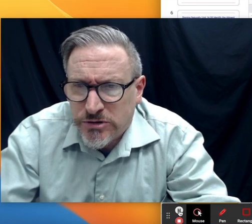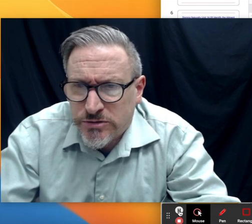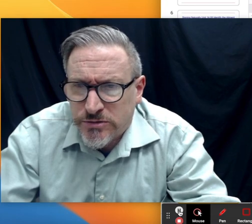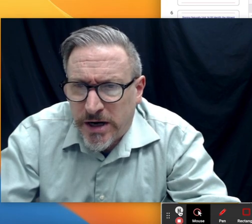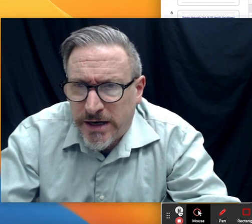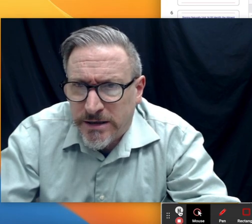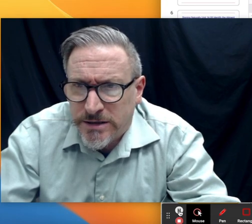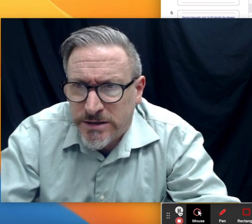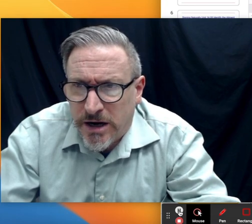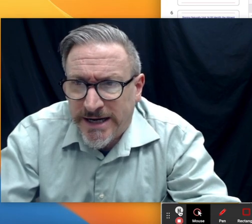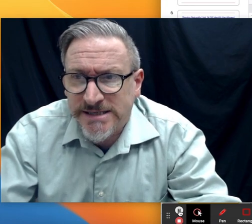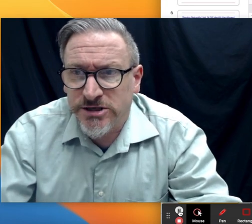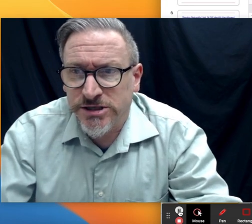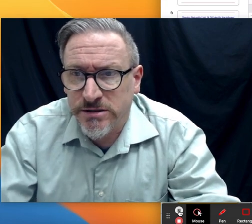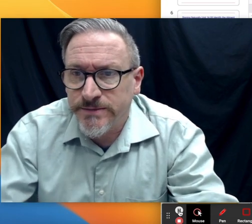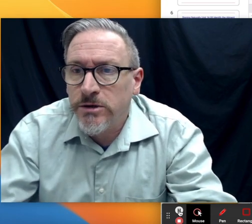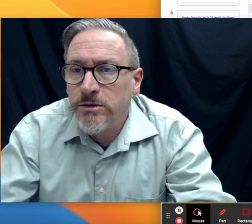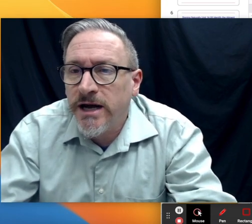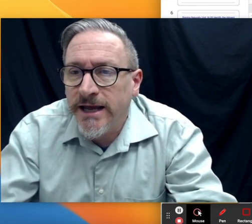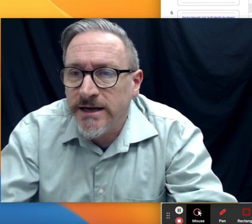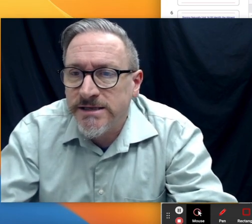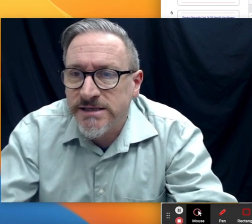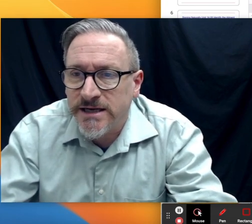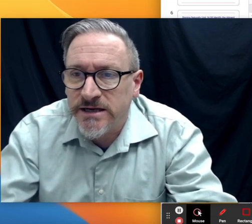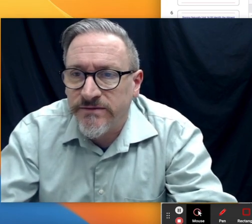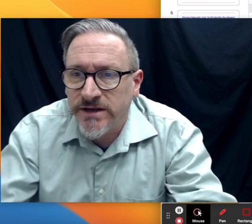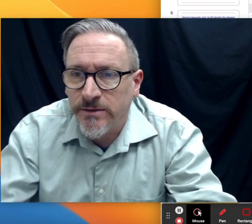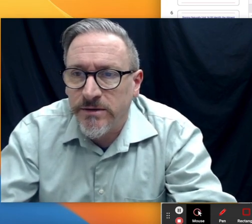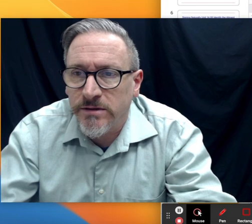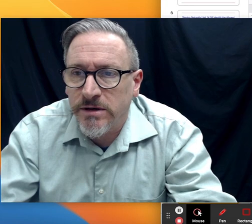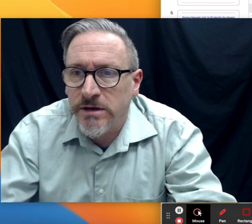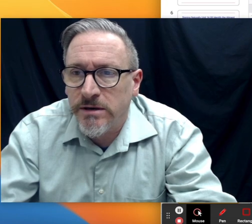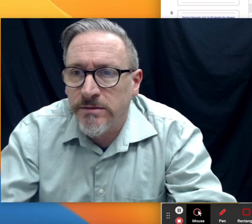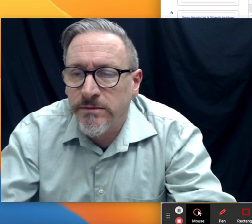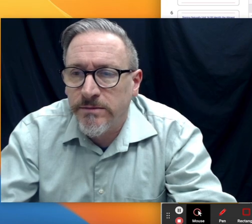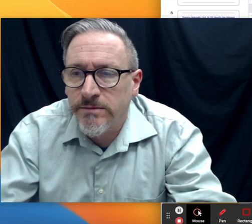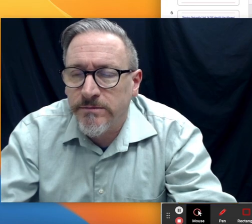I'm trying. I guess I just. Oh, again, it says identify the element.